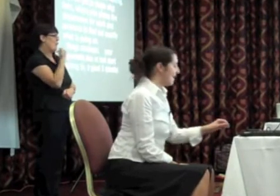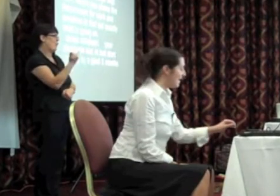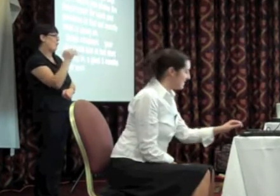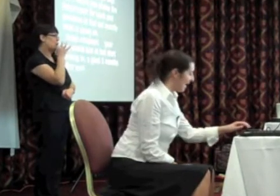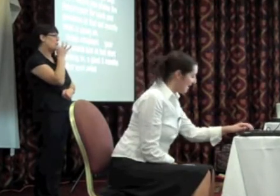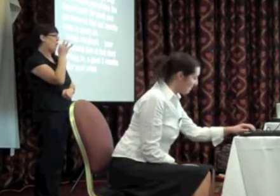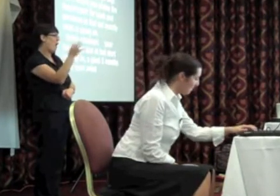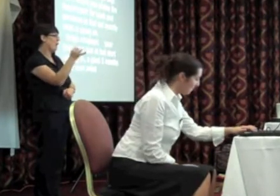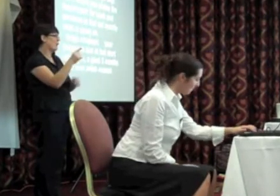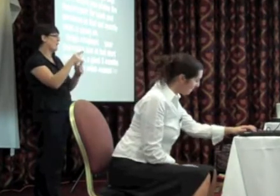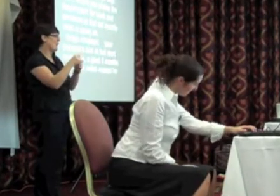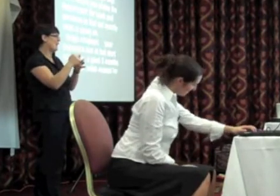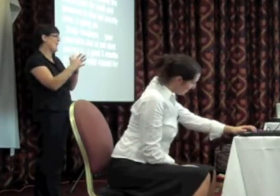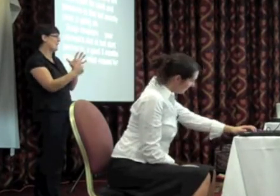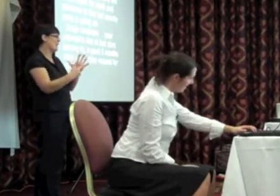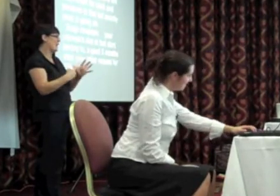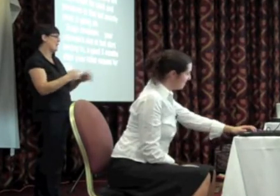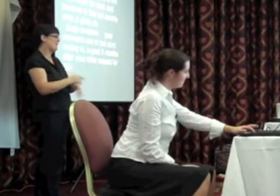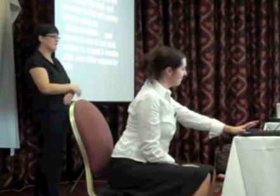for ESA.